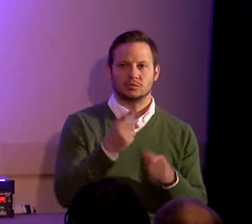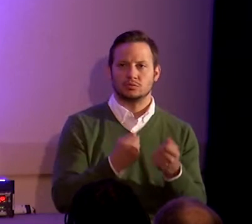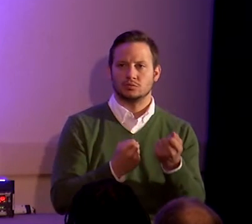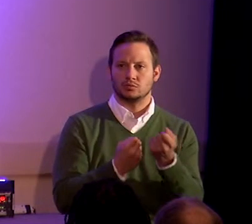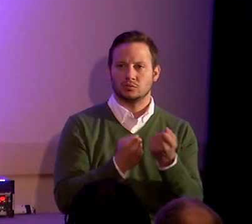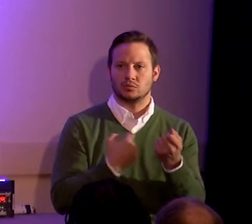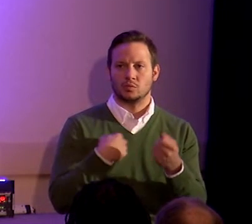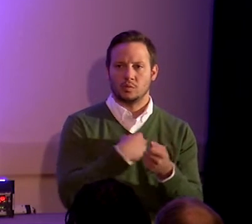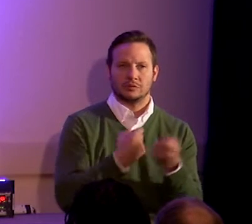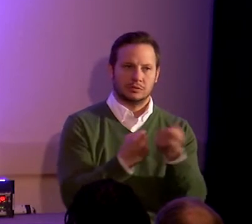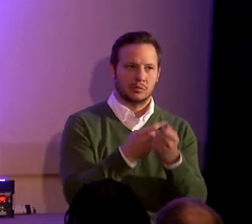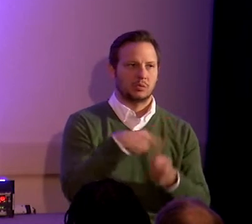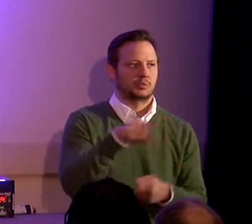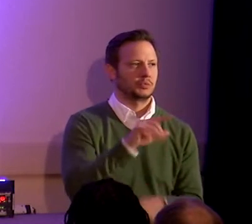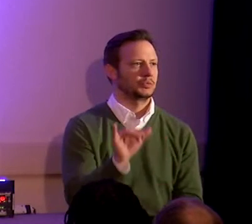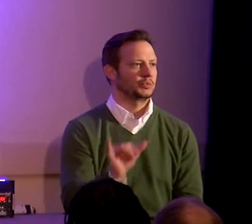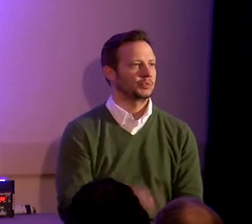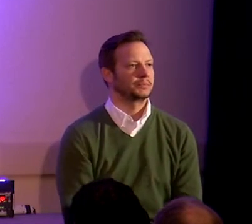working.